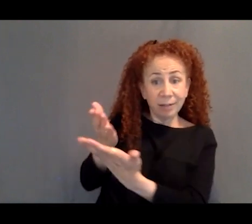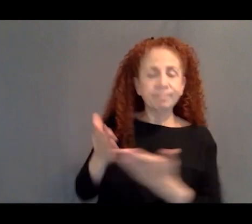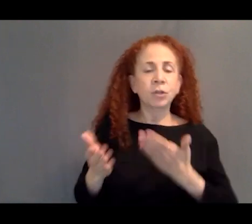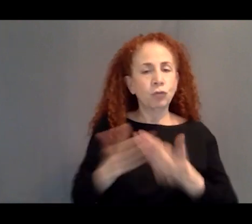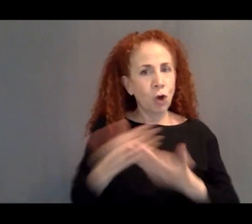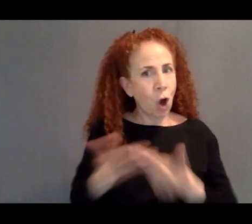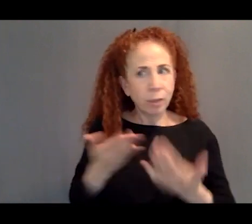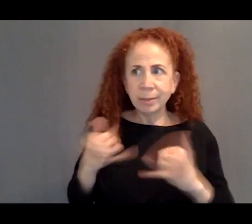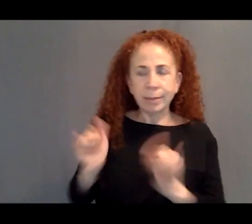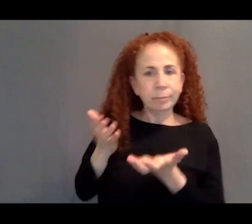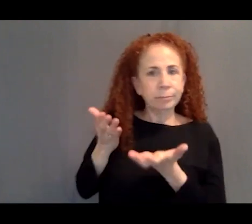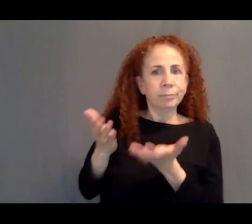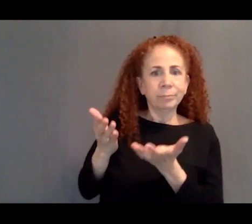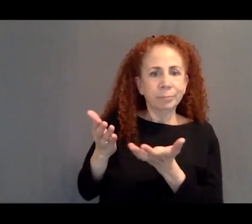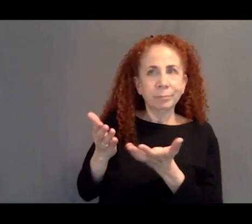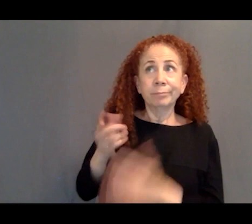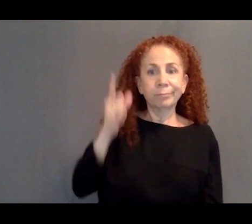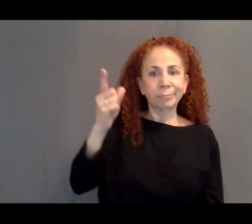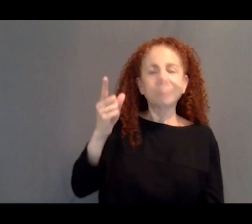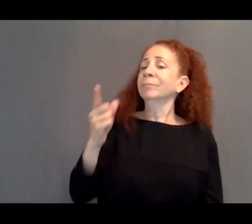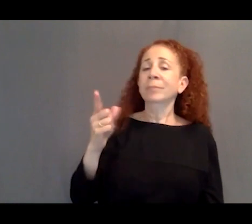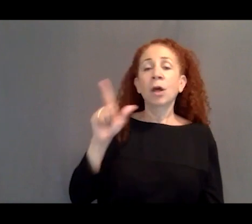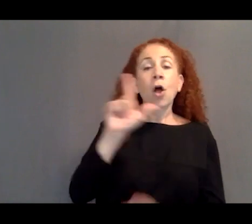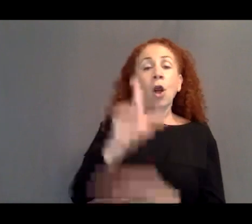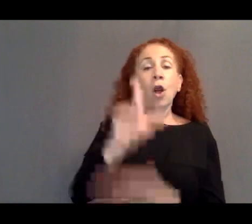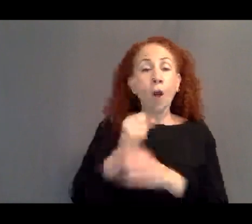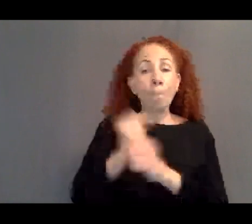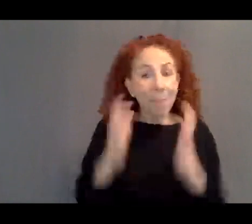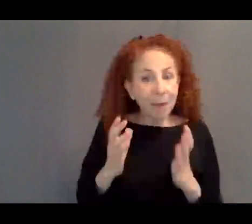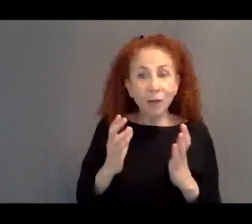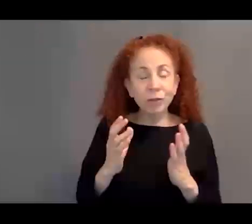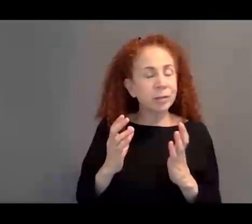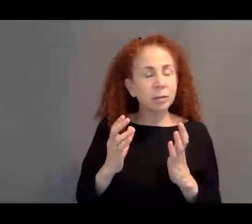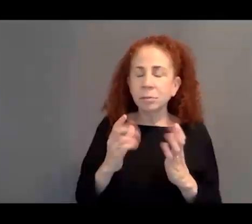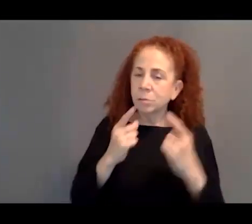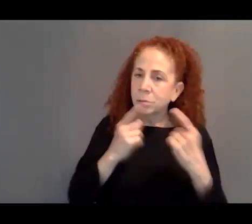nevertheless, our lawmakers have experienced great difficulty